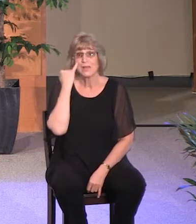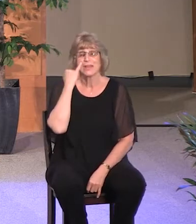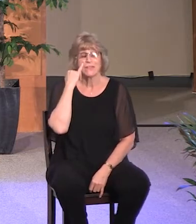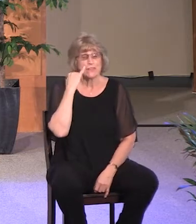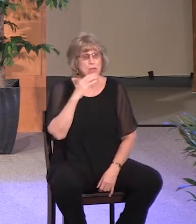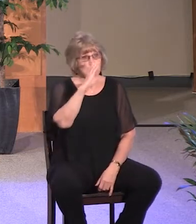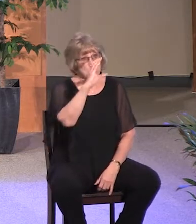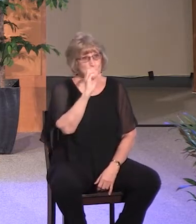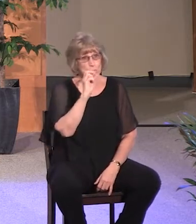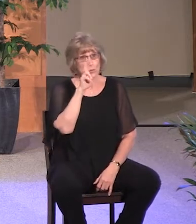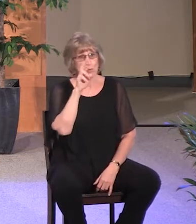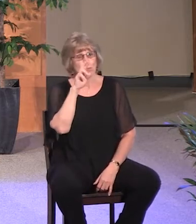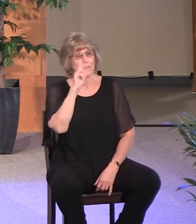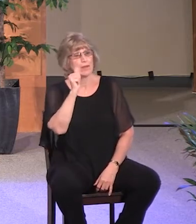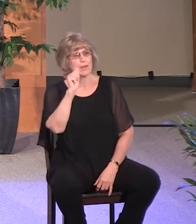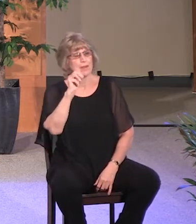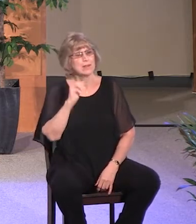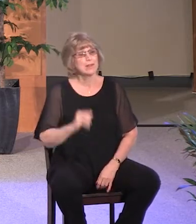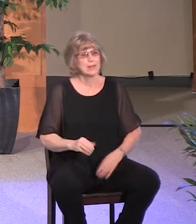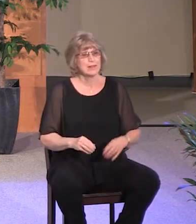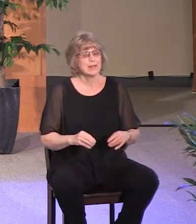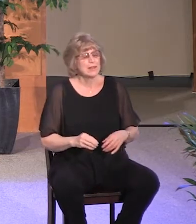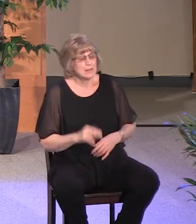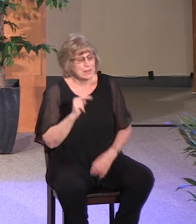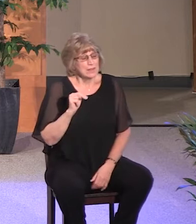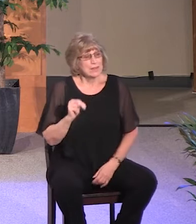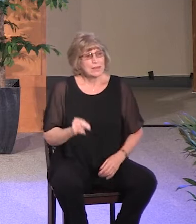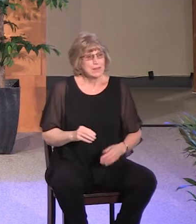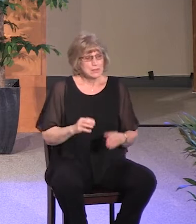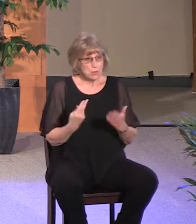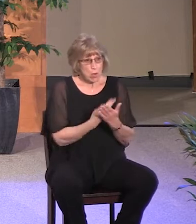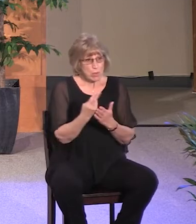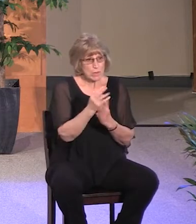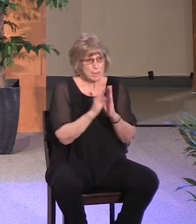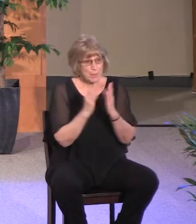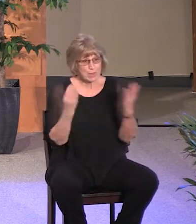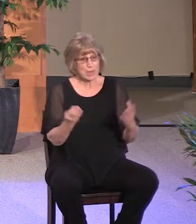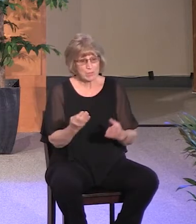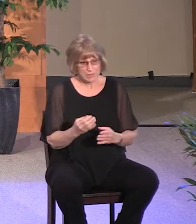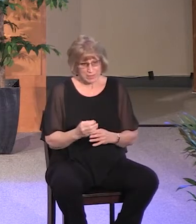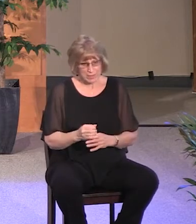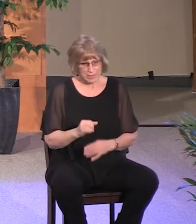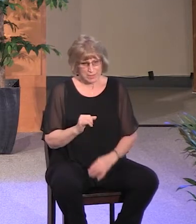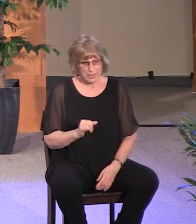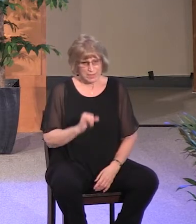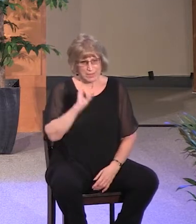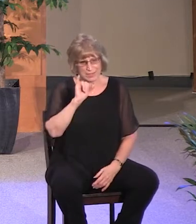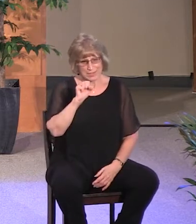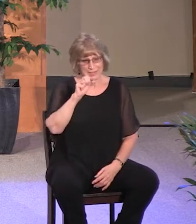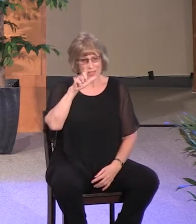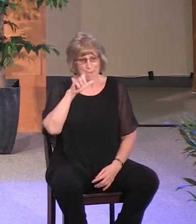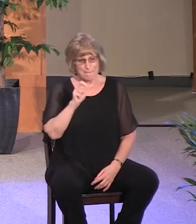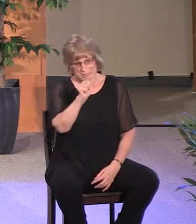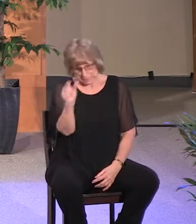Quran, which is the sacred text of Islam, there is discourse and depictions of heaven, and heaven is not seen as